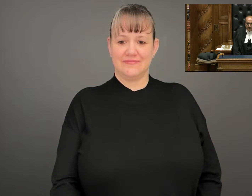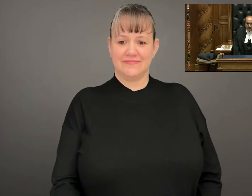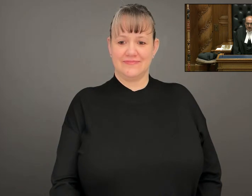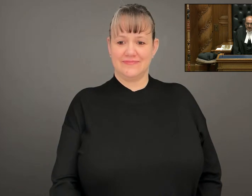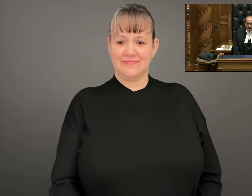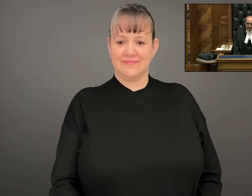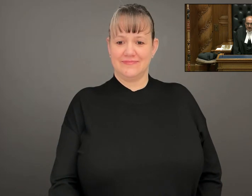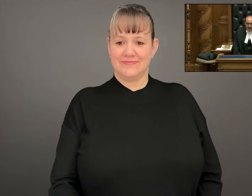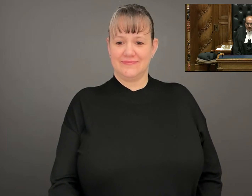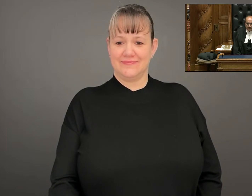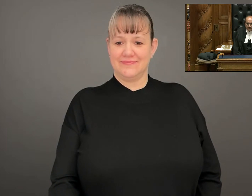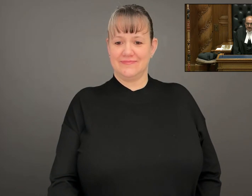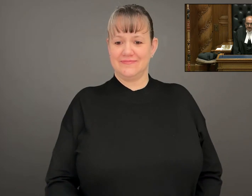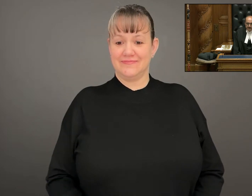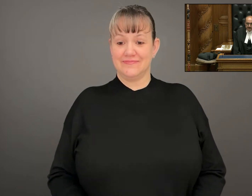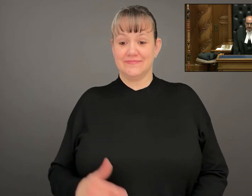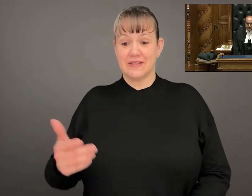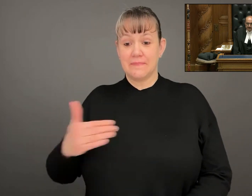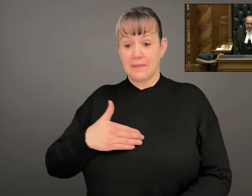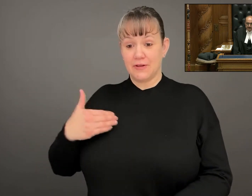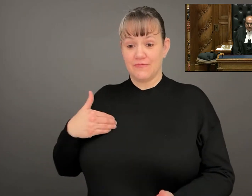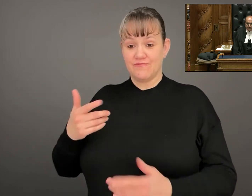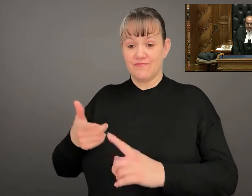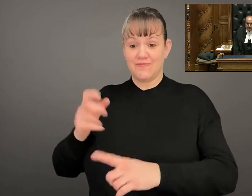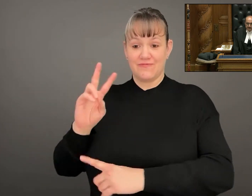Member for Vancouver Strathcona.